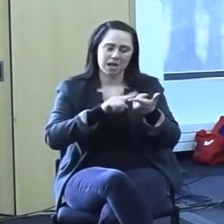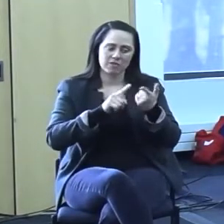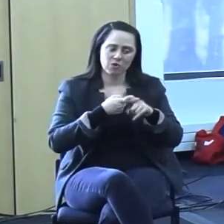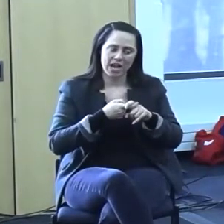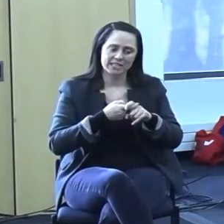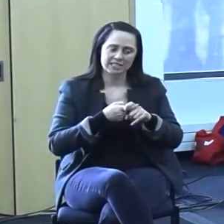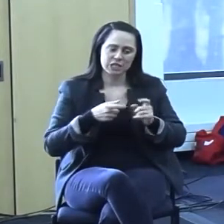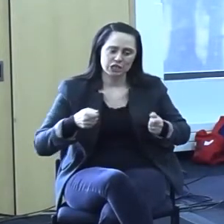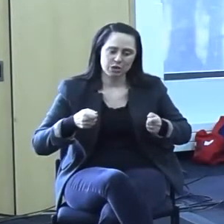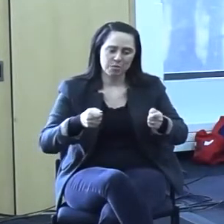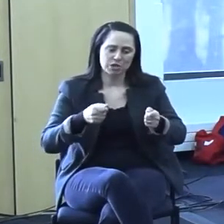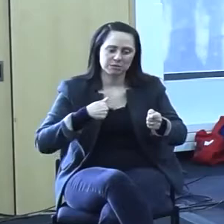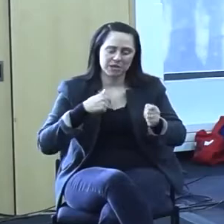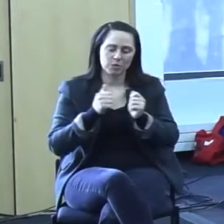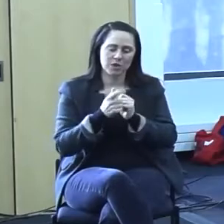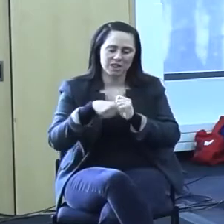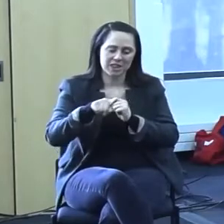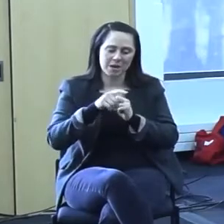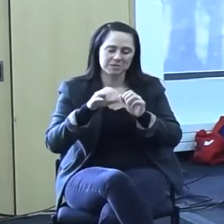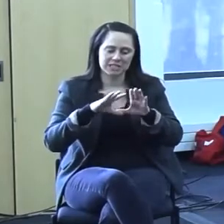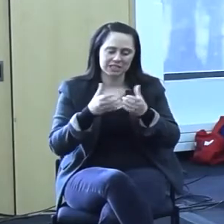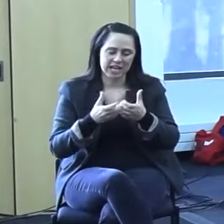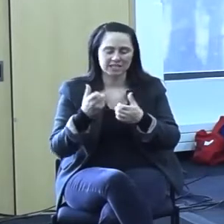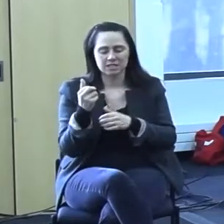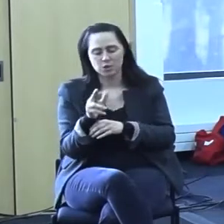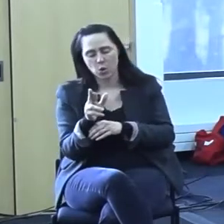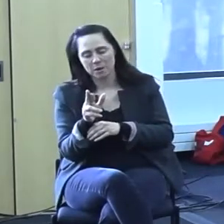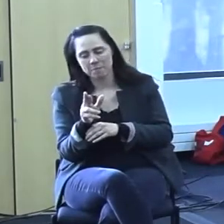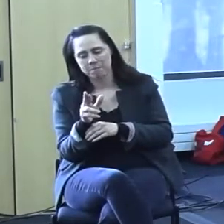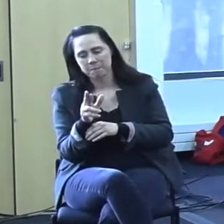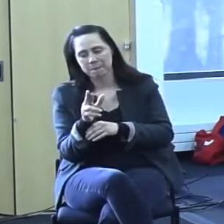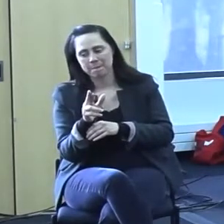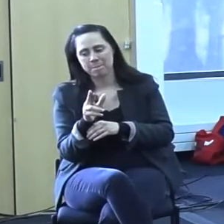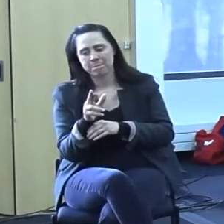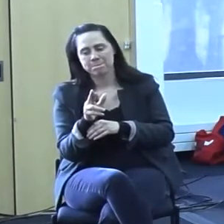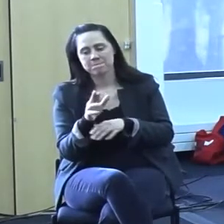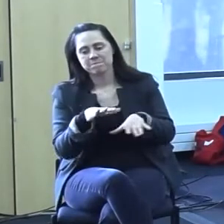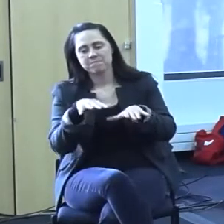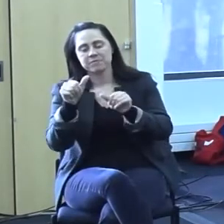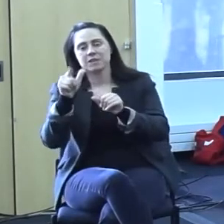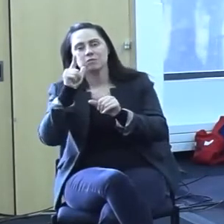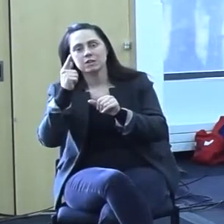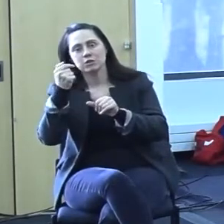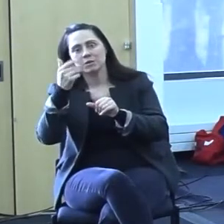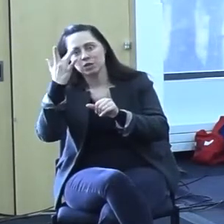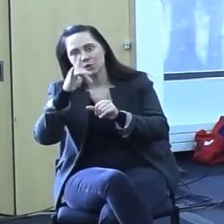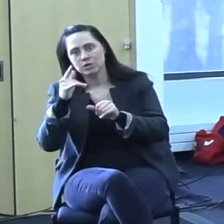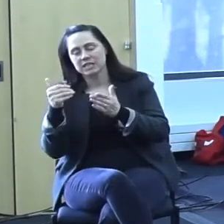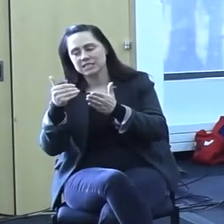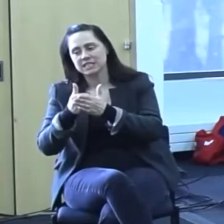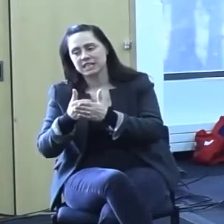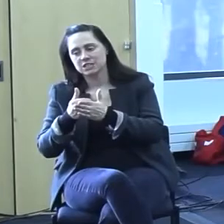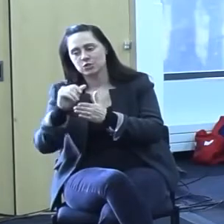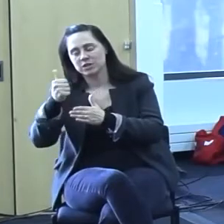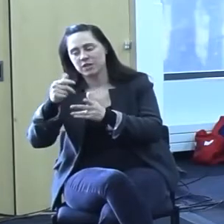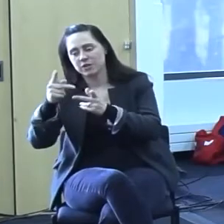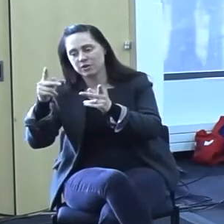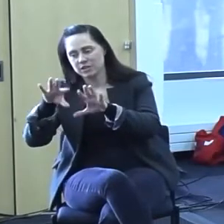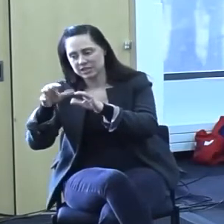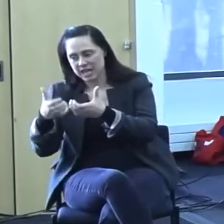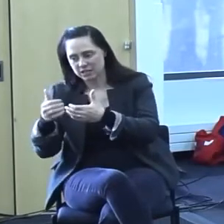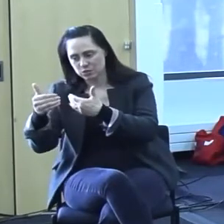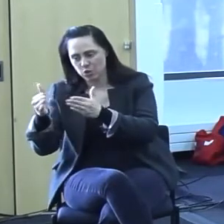like push me with them to classes, or, like leave lunch a little early to get to one place to